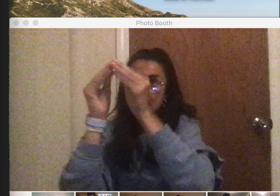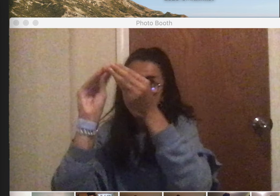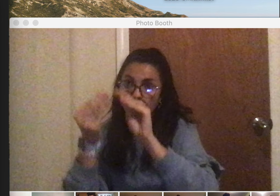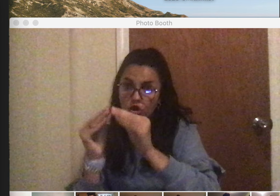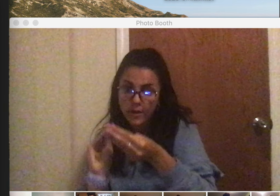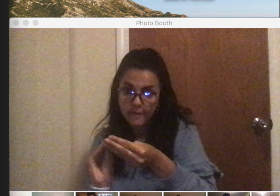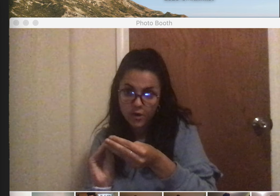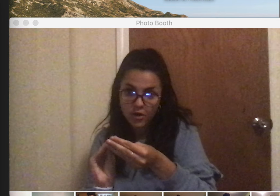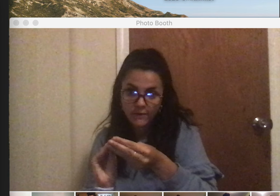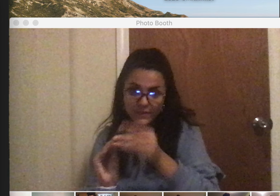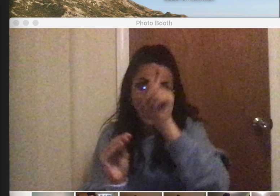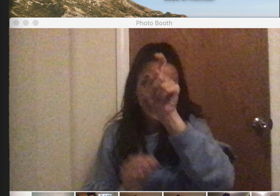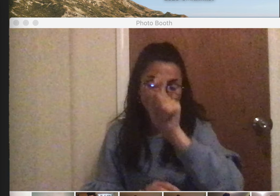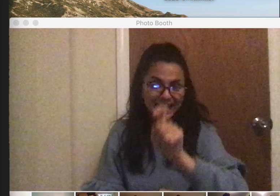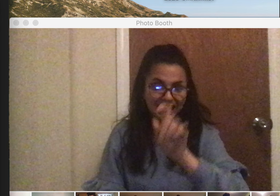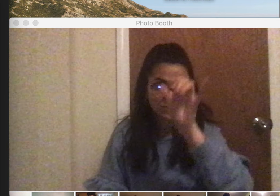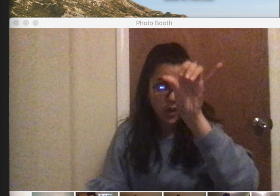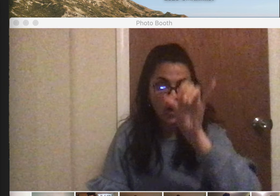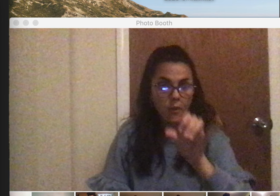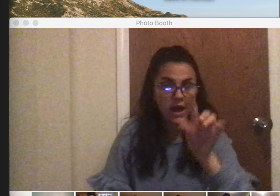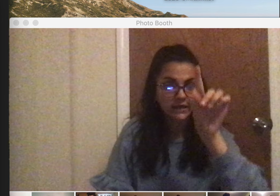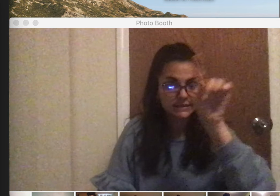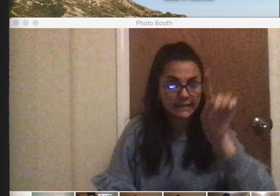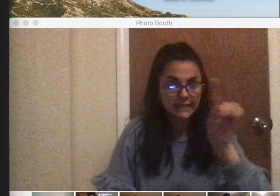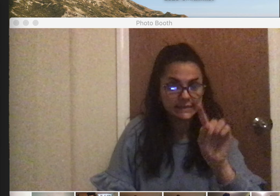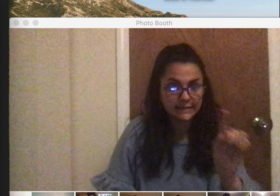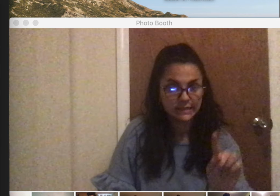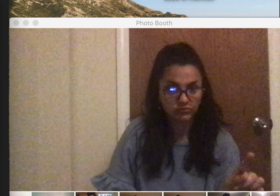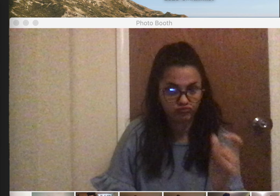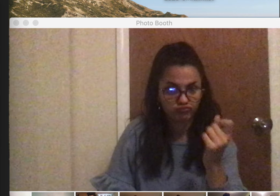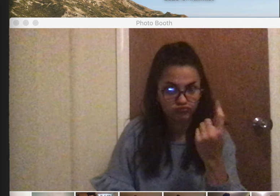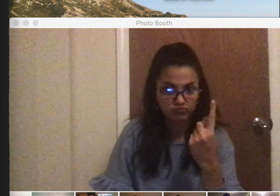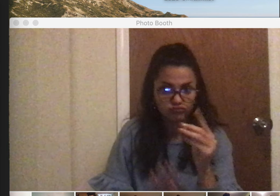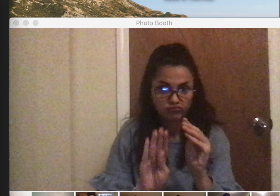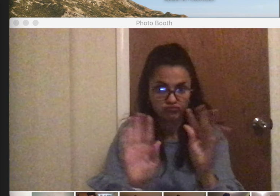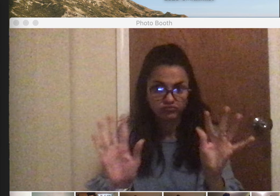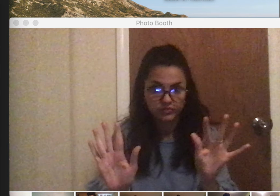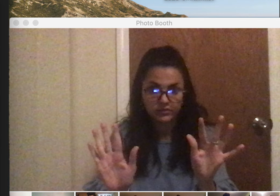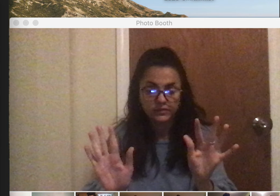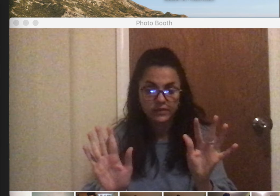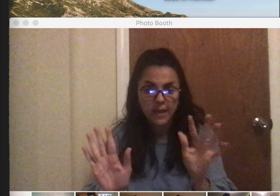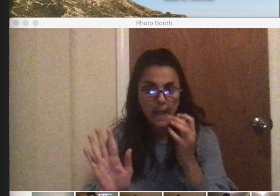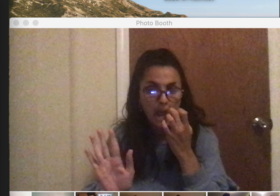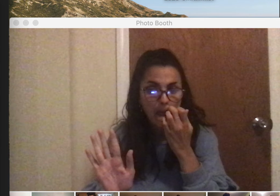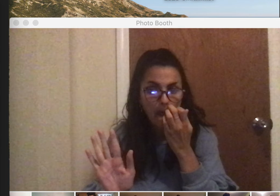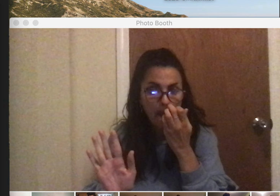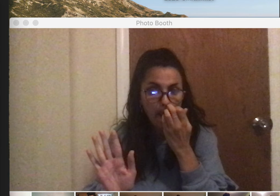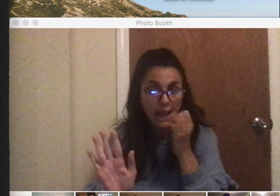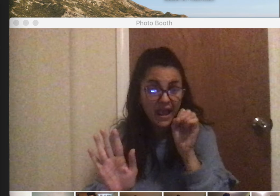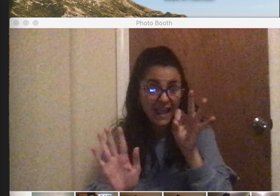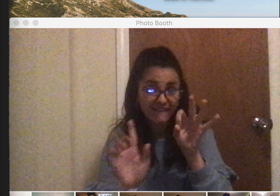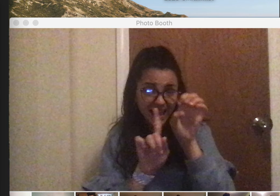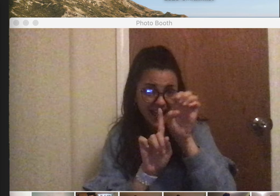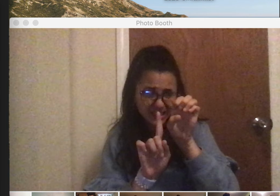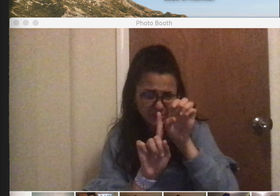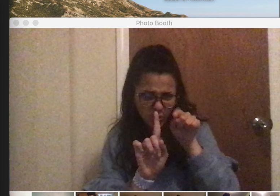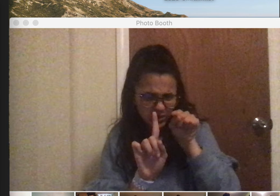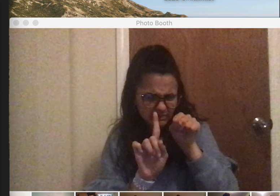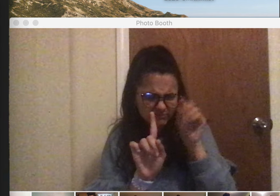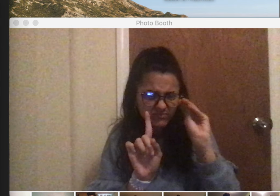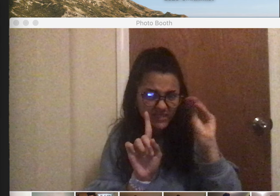over z. And remember that z is to the 1 power. We spoke about that yesterday as well. So divide